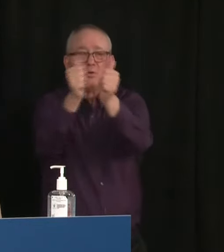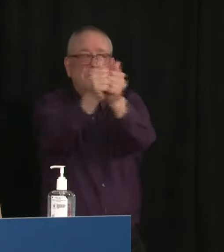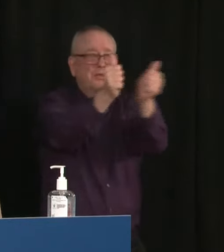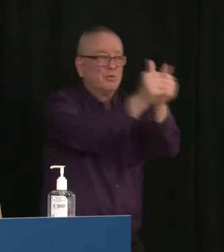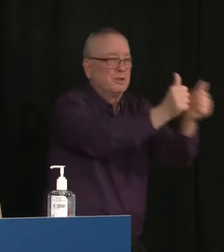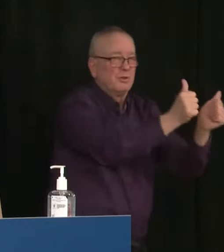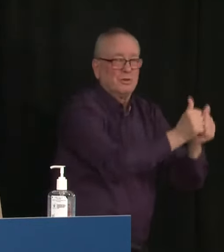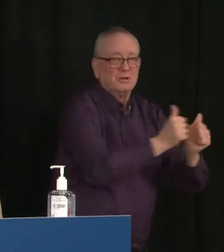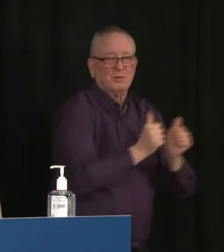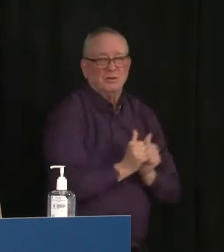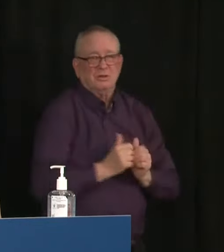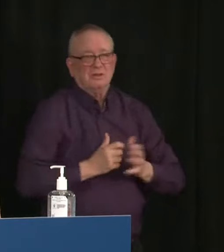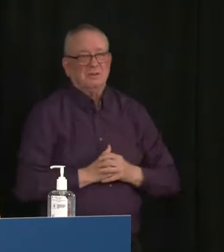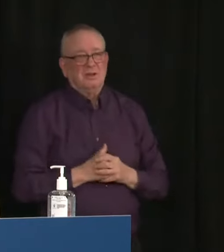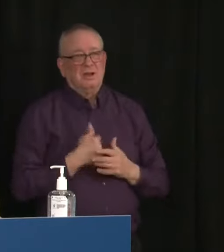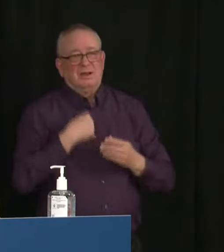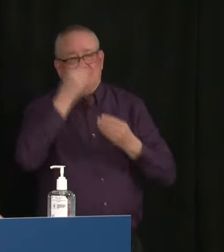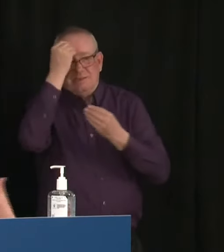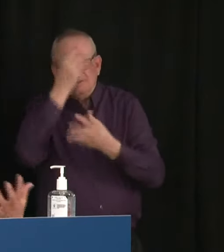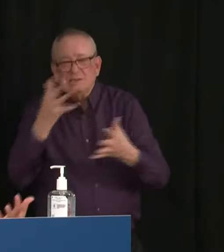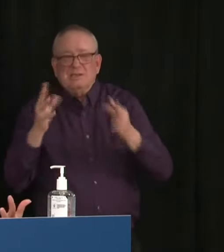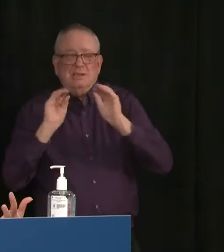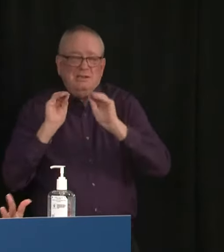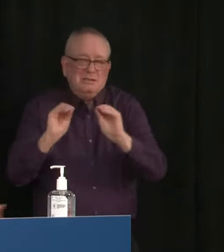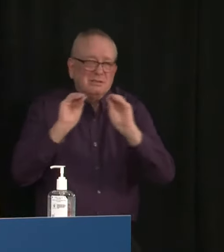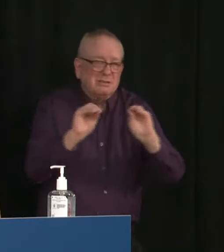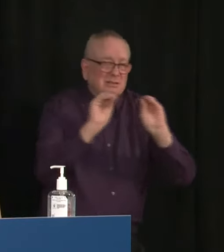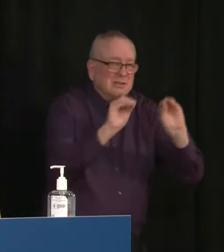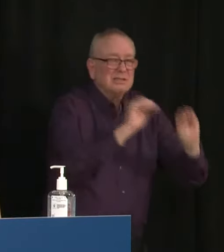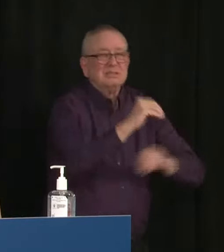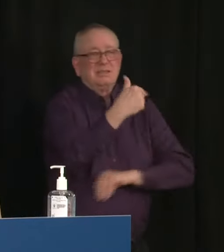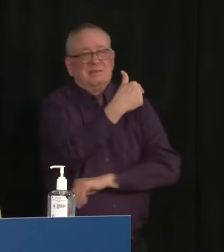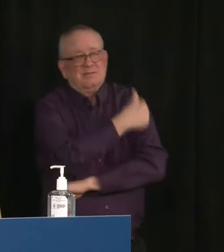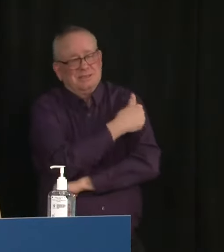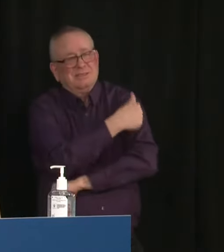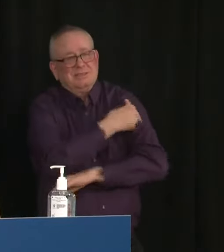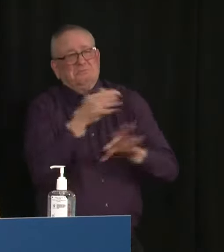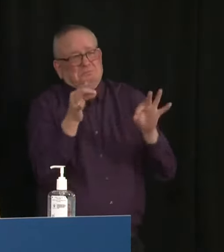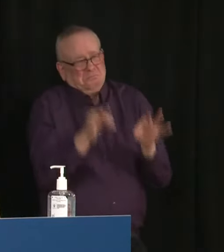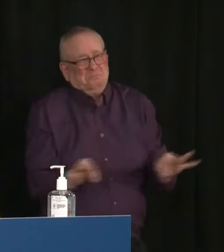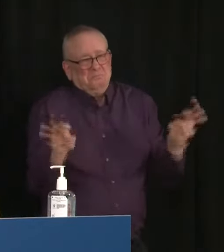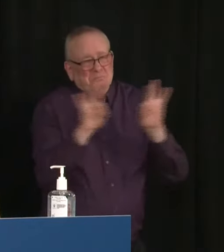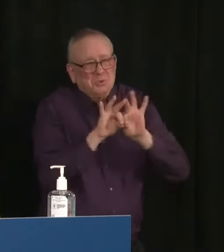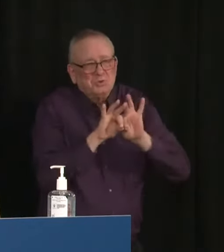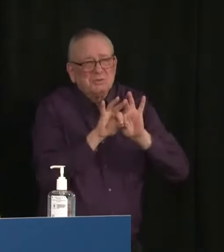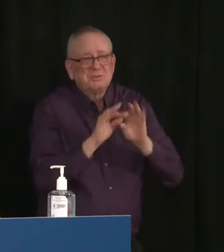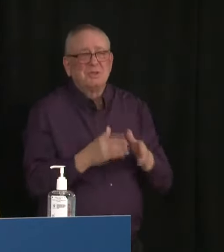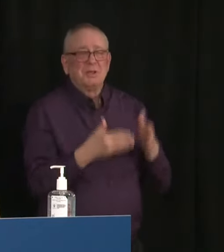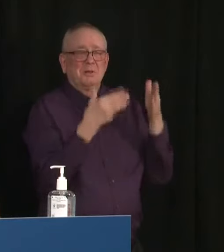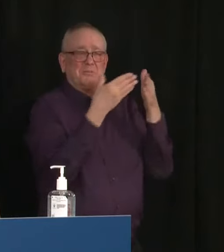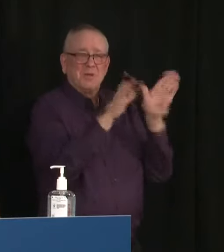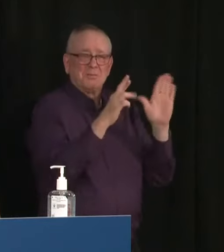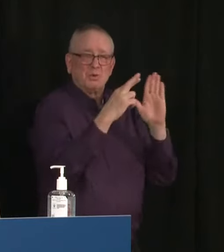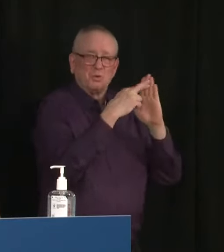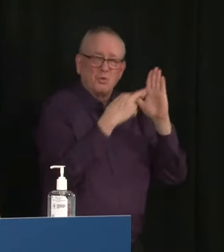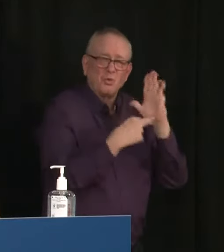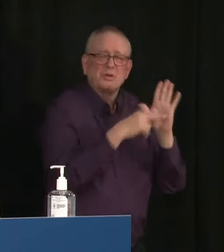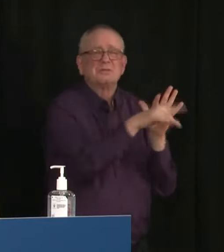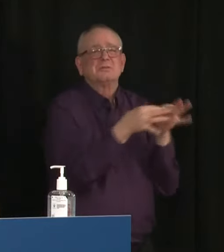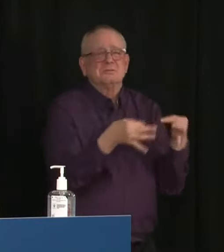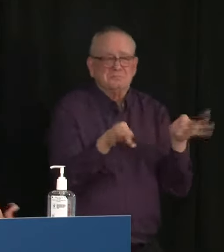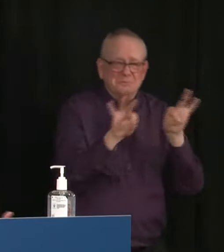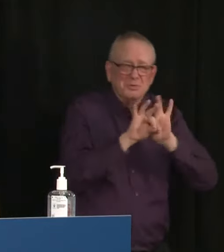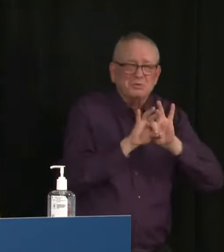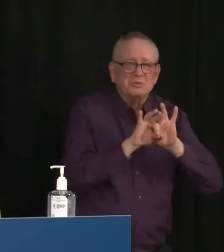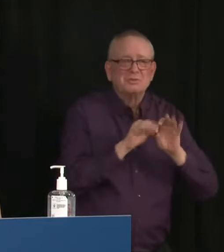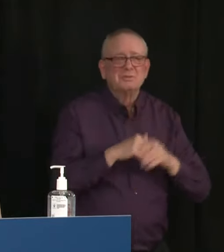public health measures, whether or not there are other policy tools that need to be used. Again, I remain concerned about the